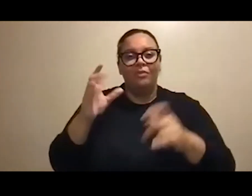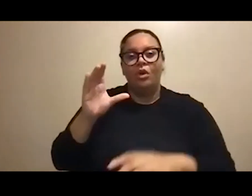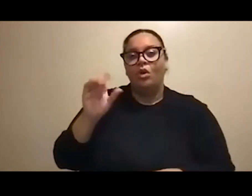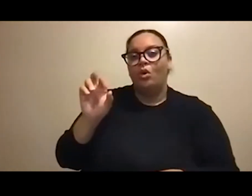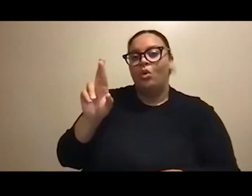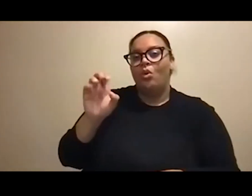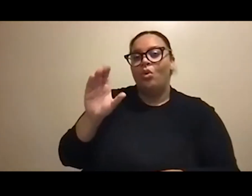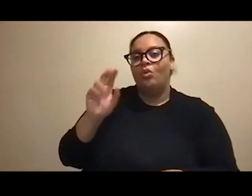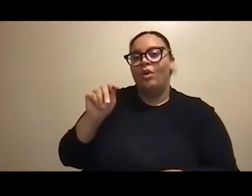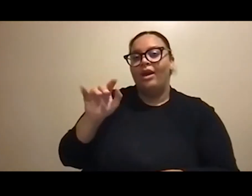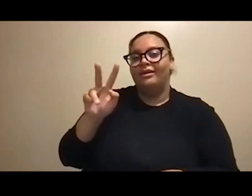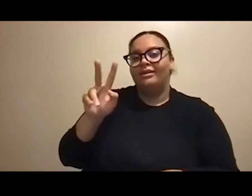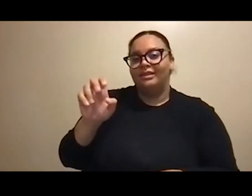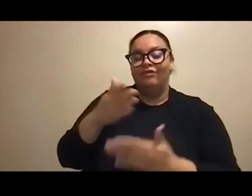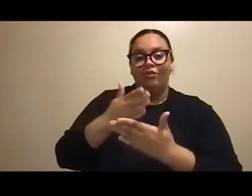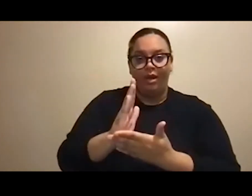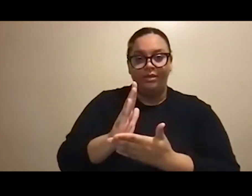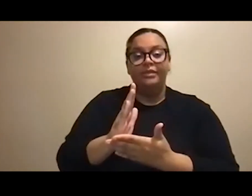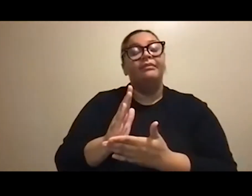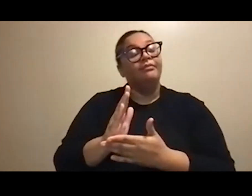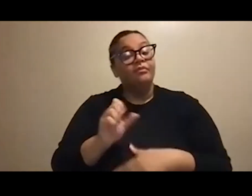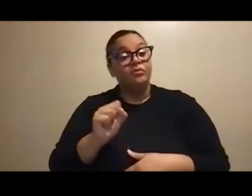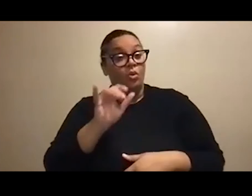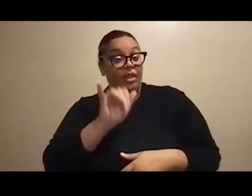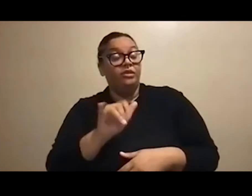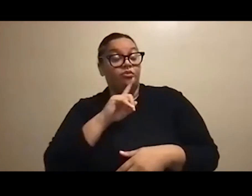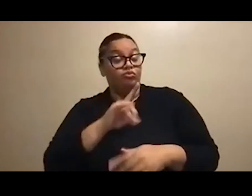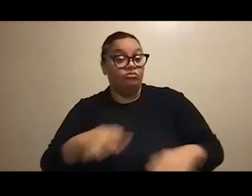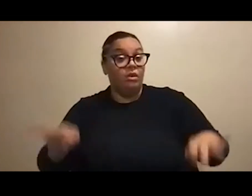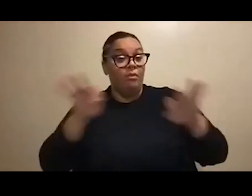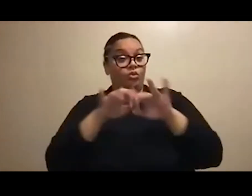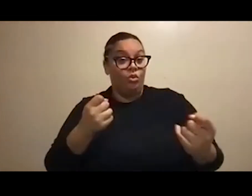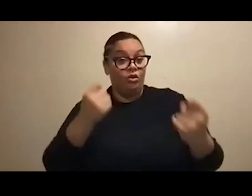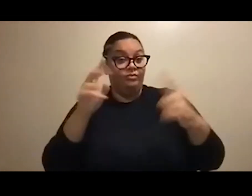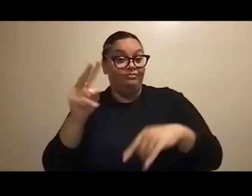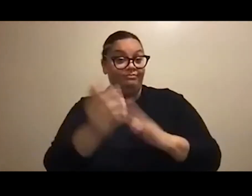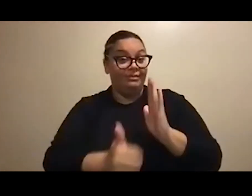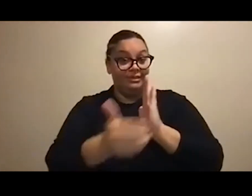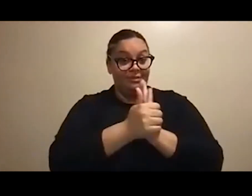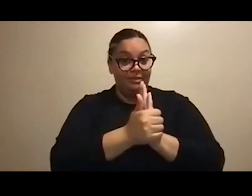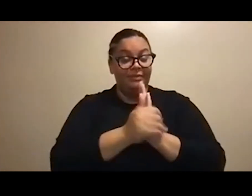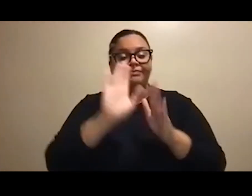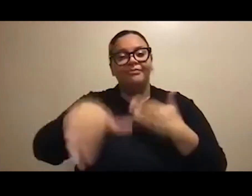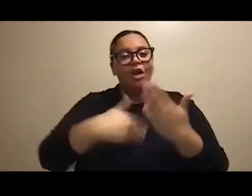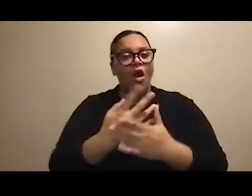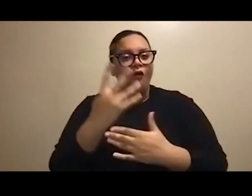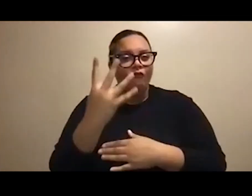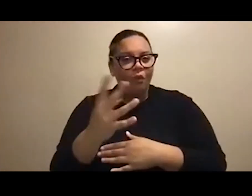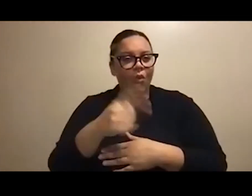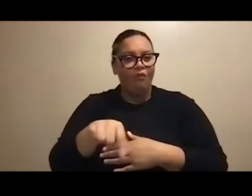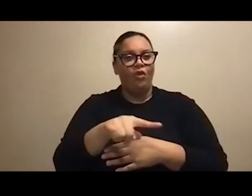turn that's important in understanding the Second Amendment. All 4 of those cases, basically